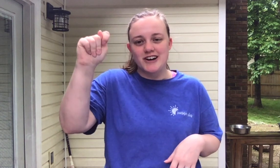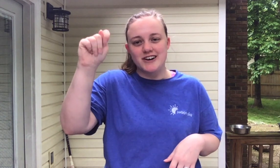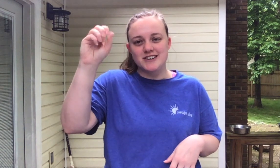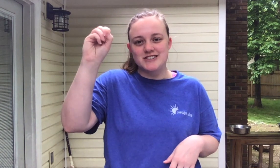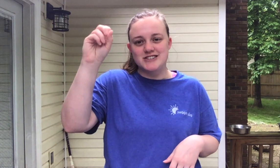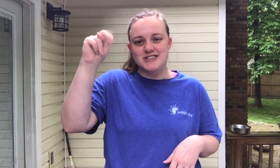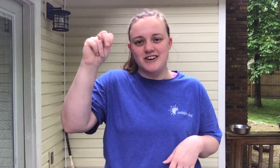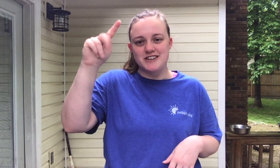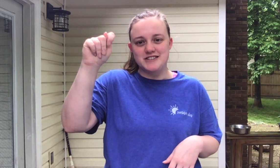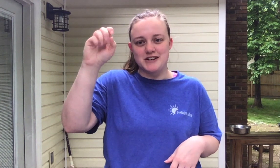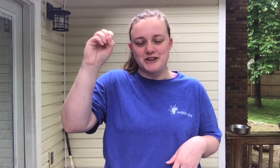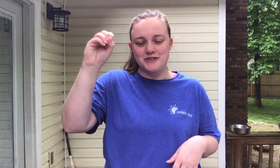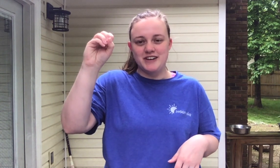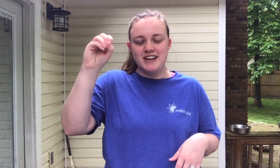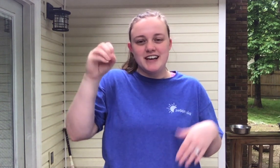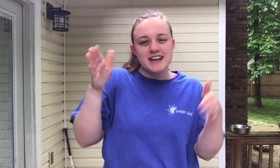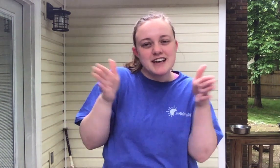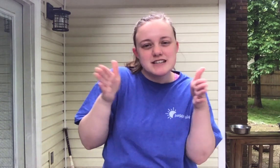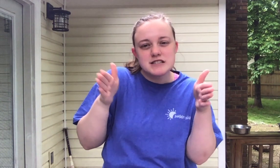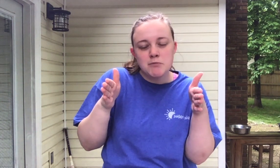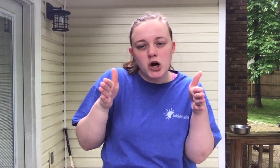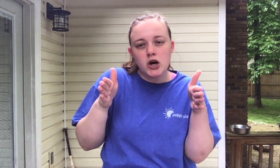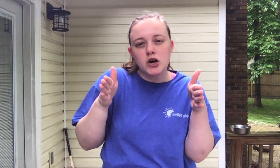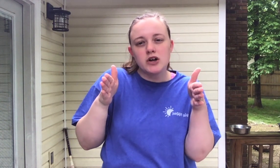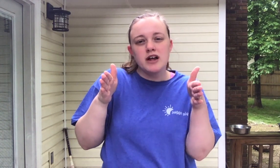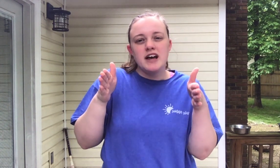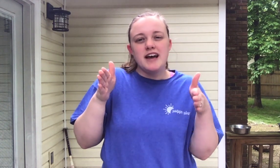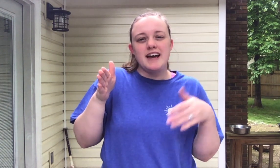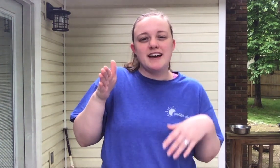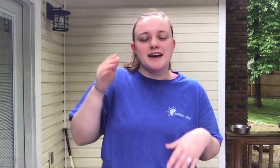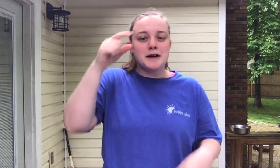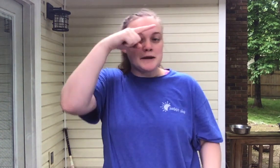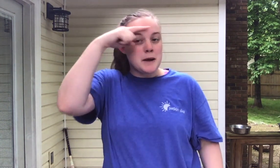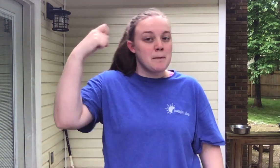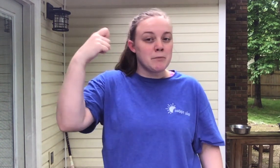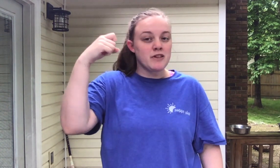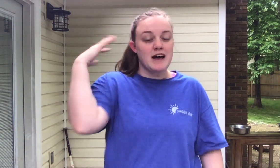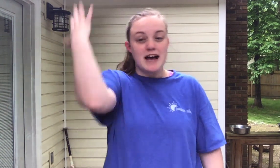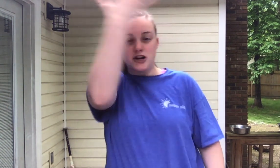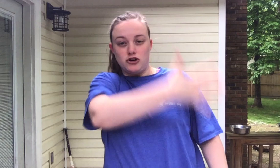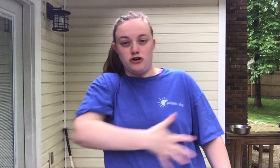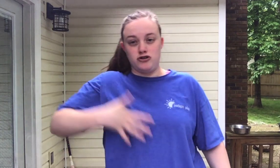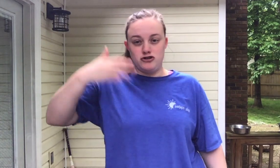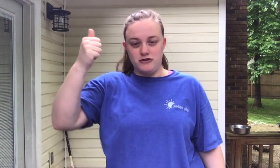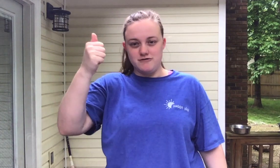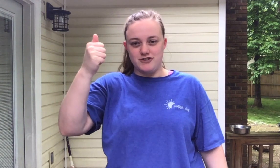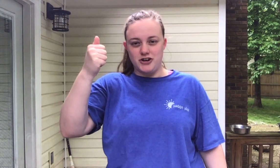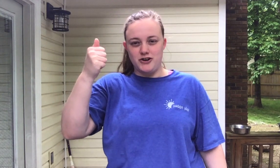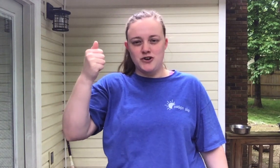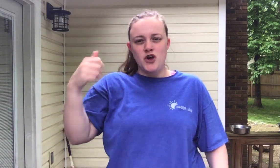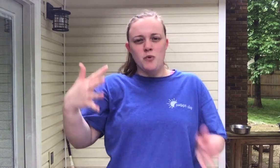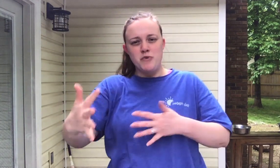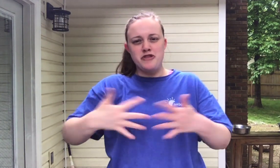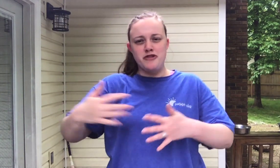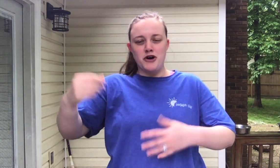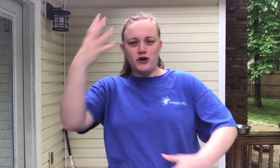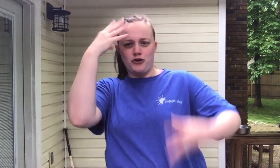dog, Tonto. He's small and black all over with the